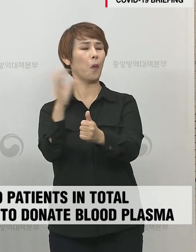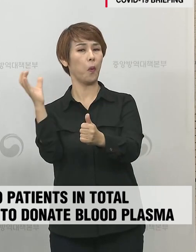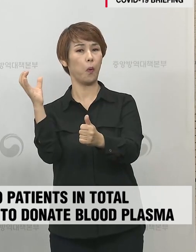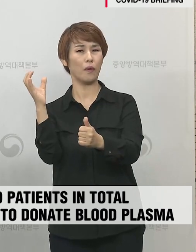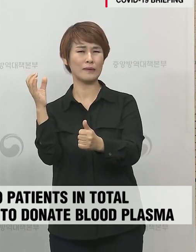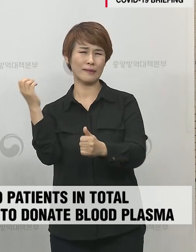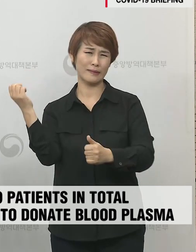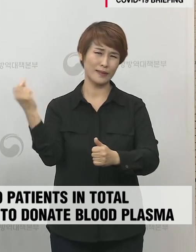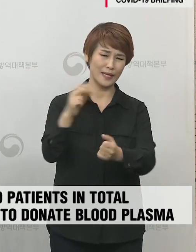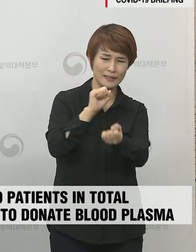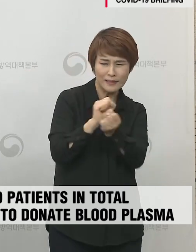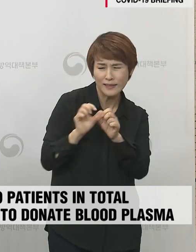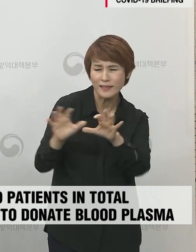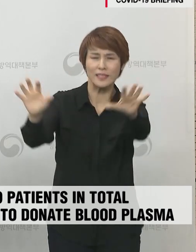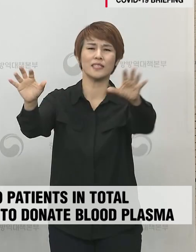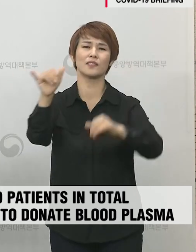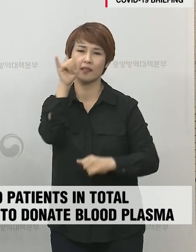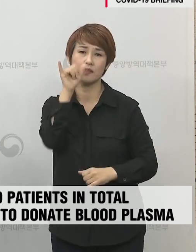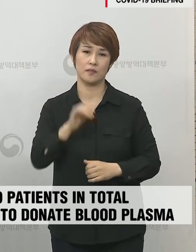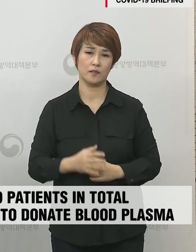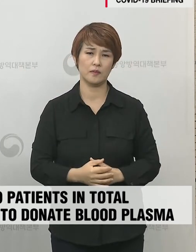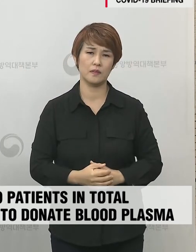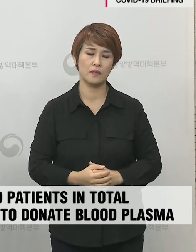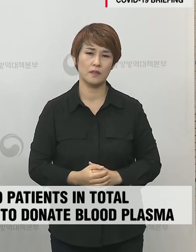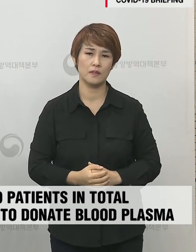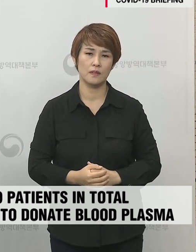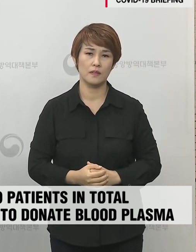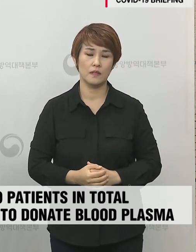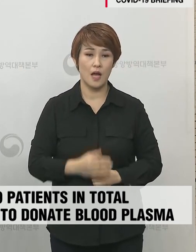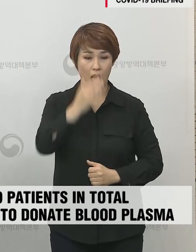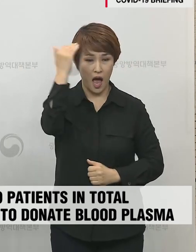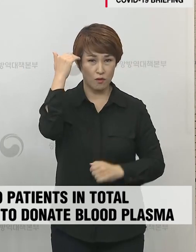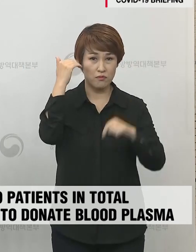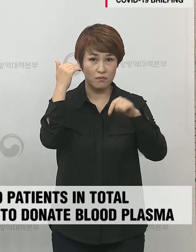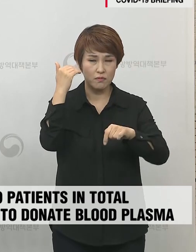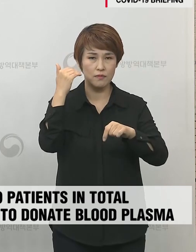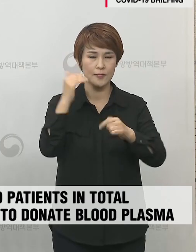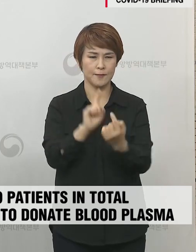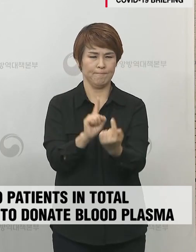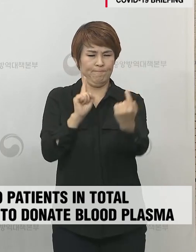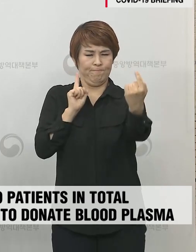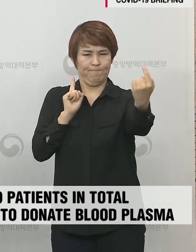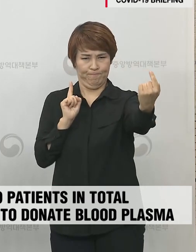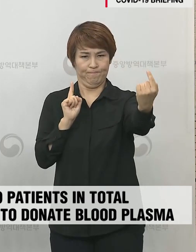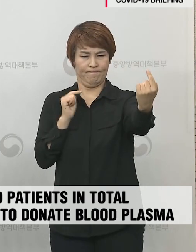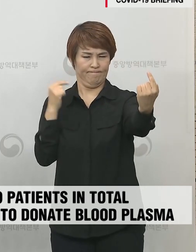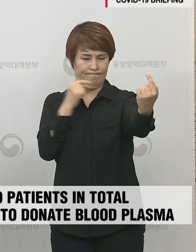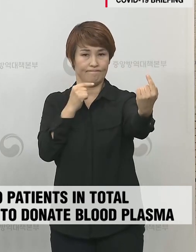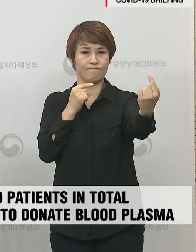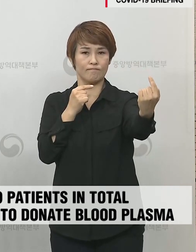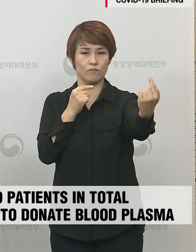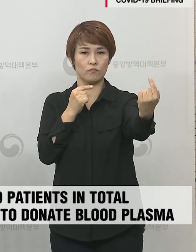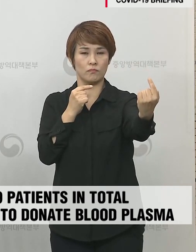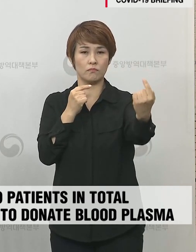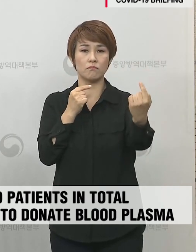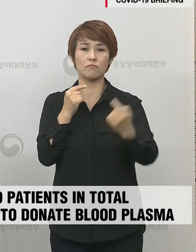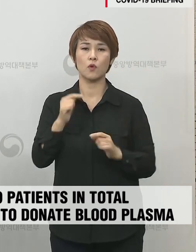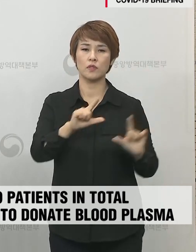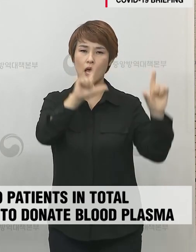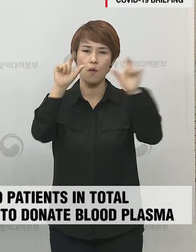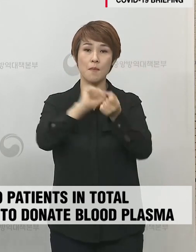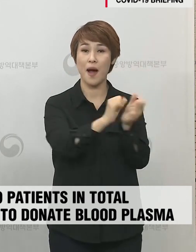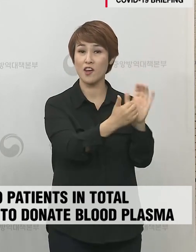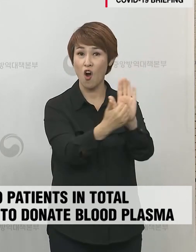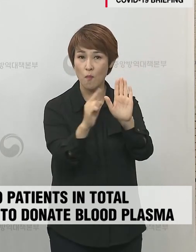witnessed a resurgence of the virus after they eased their lockdown measures. And in South Korea, for